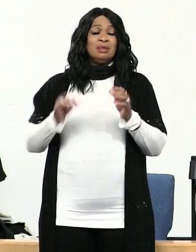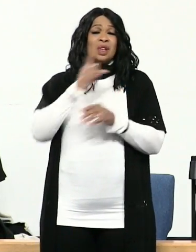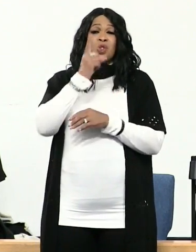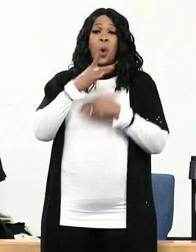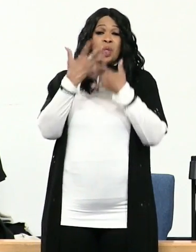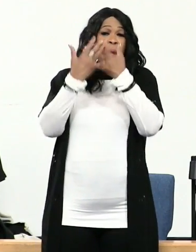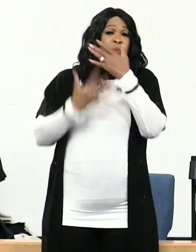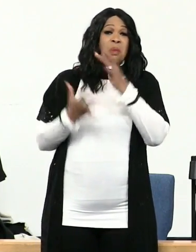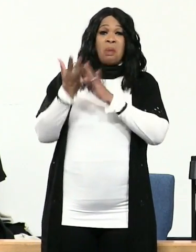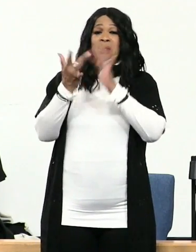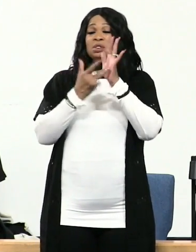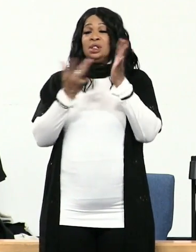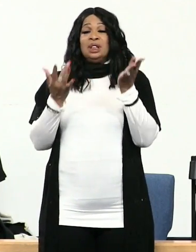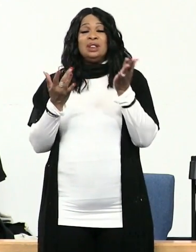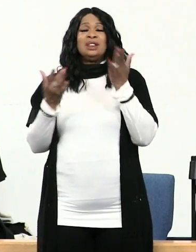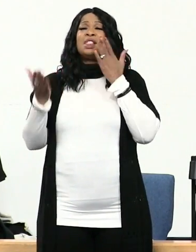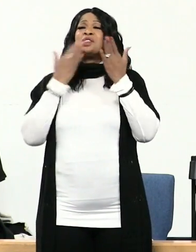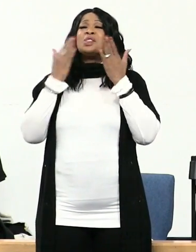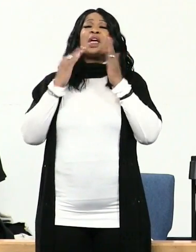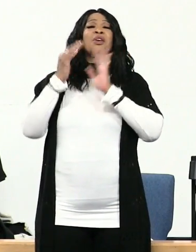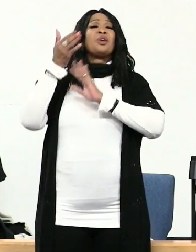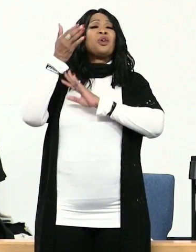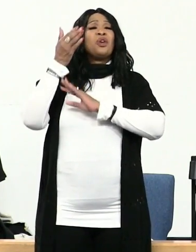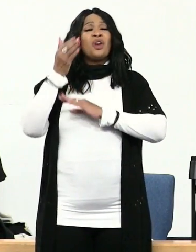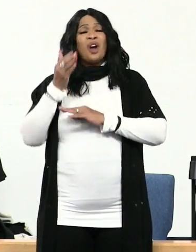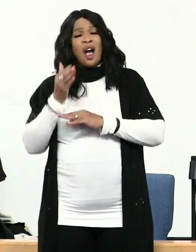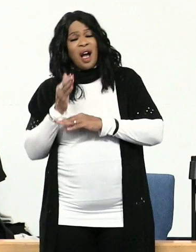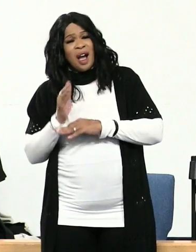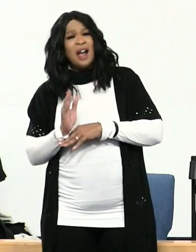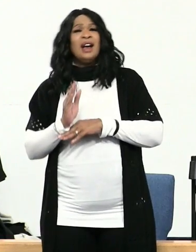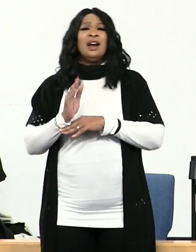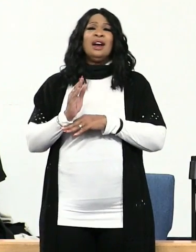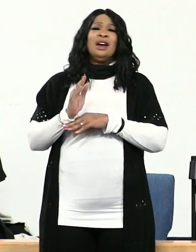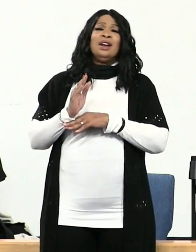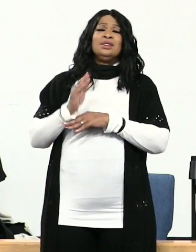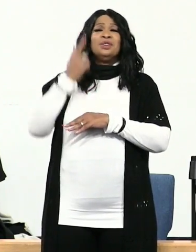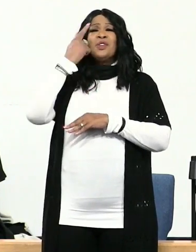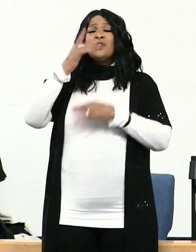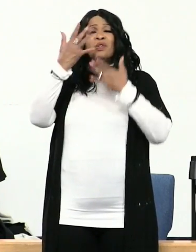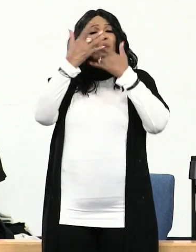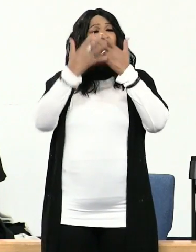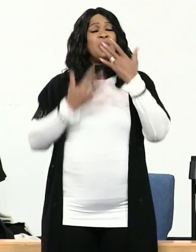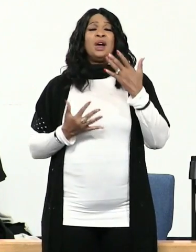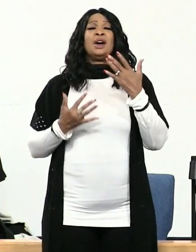Jesus. Thank God for the blood.